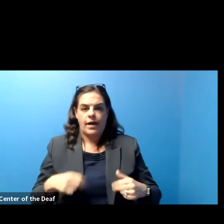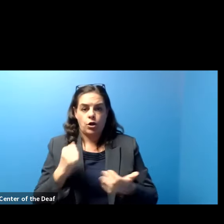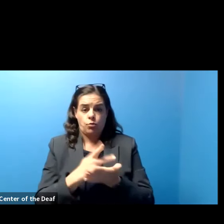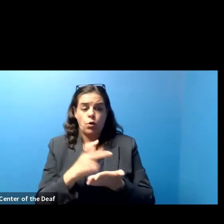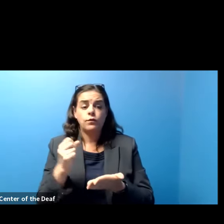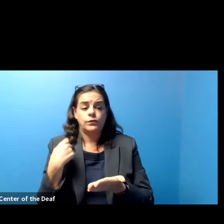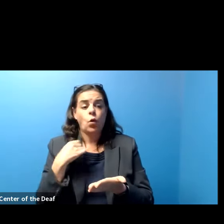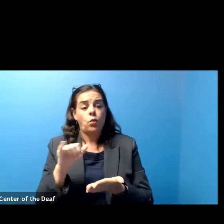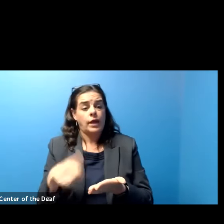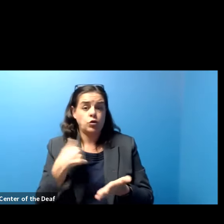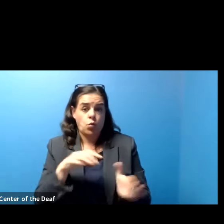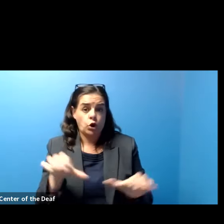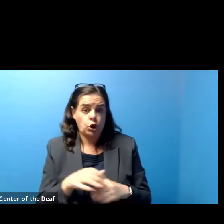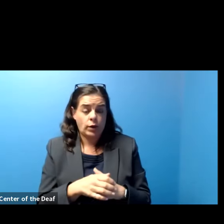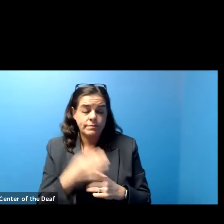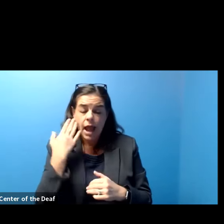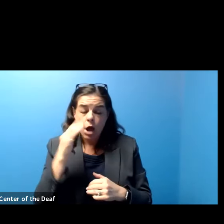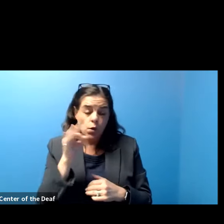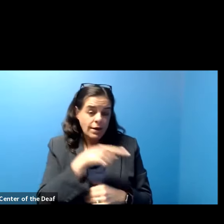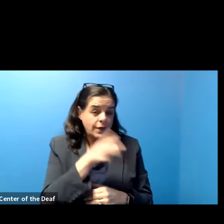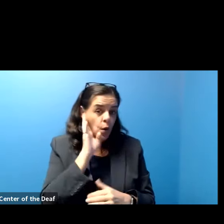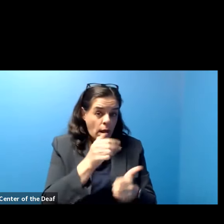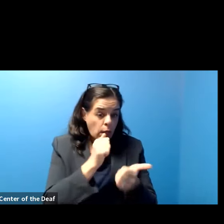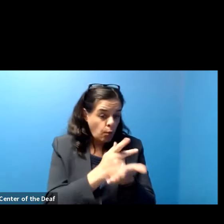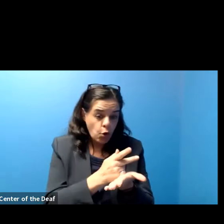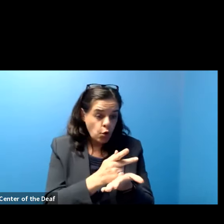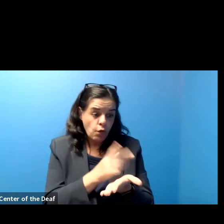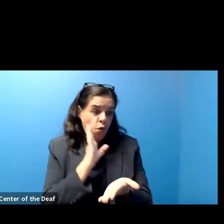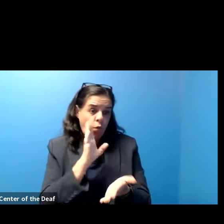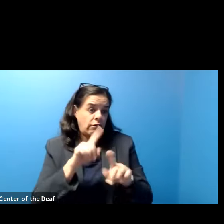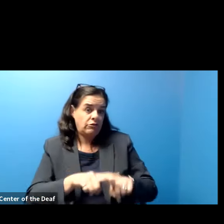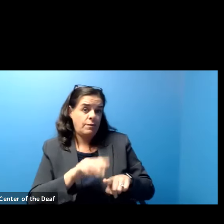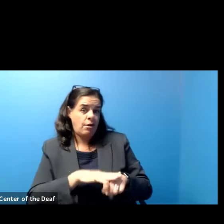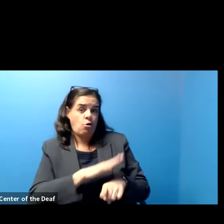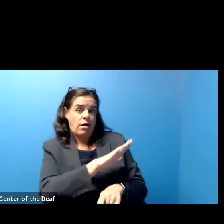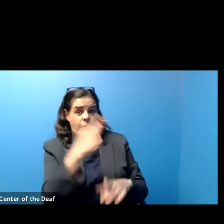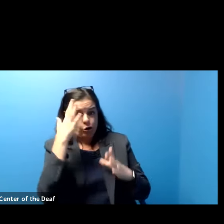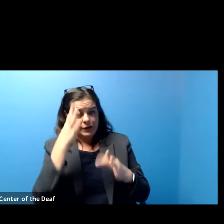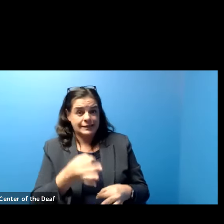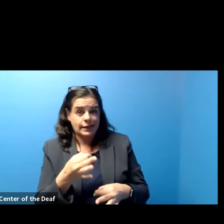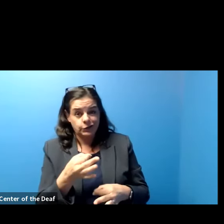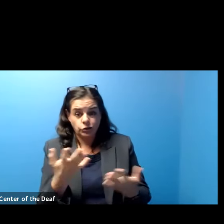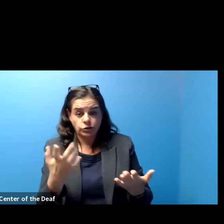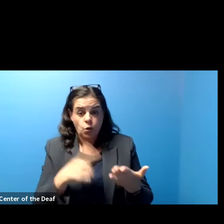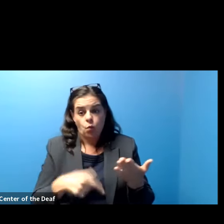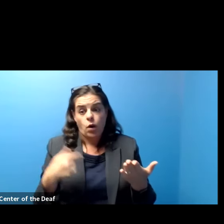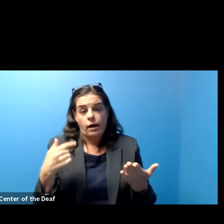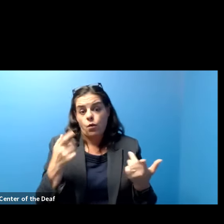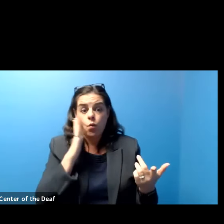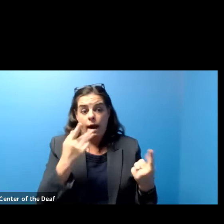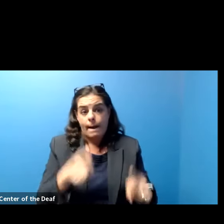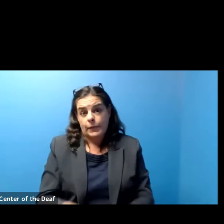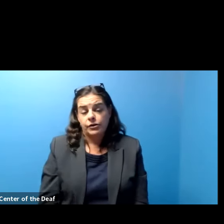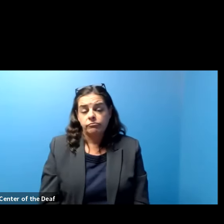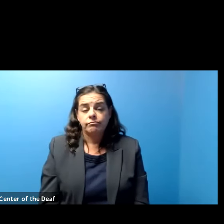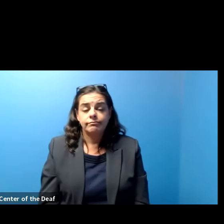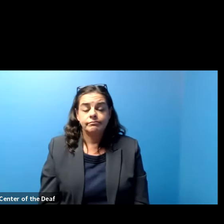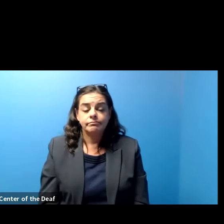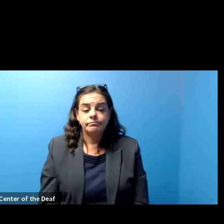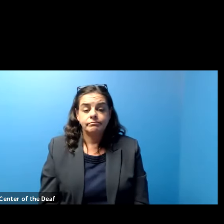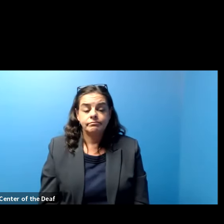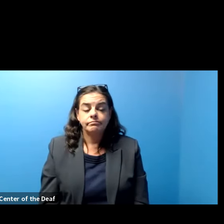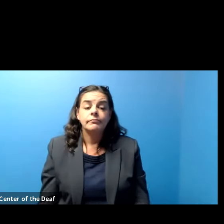doing that. I don't know if they'll approve those. It'll be up to the Board of Health what direction we take. Any